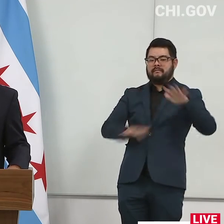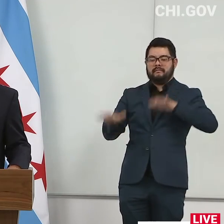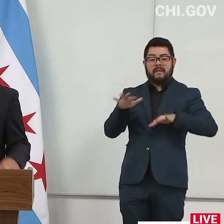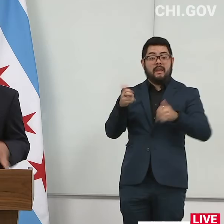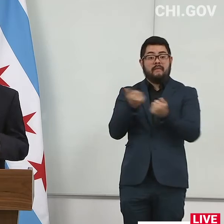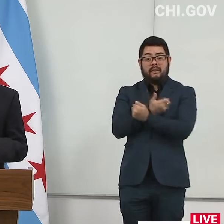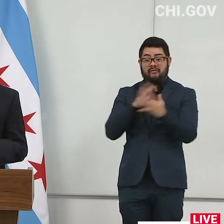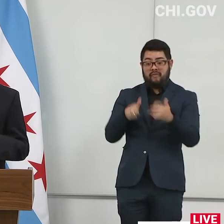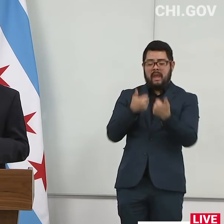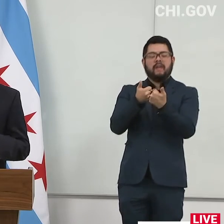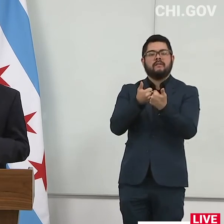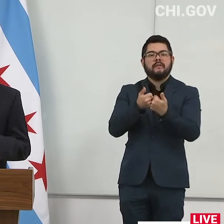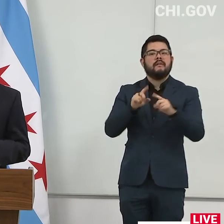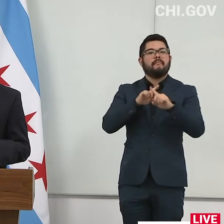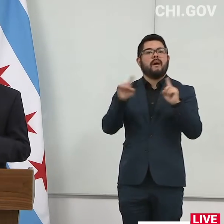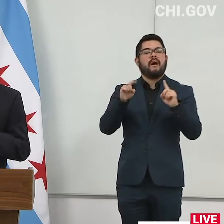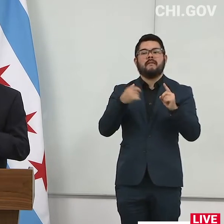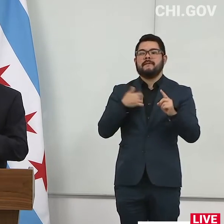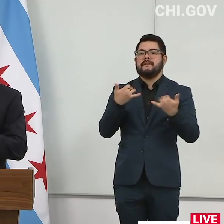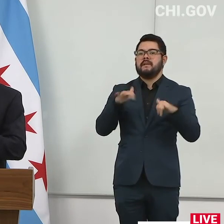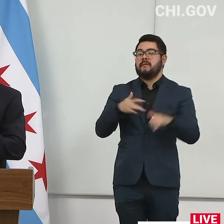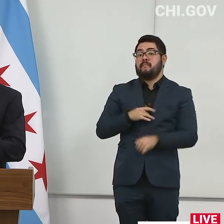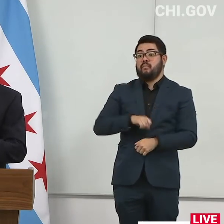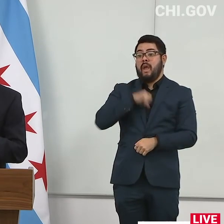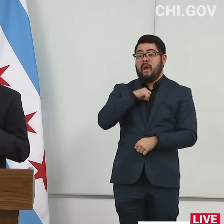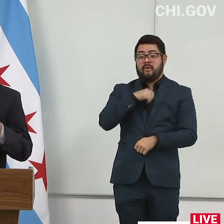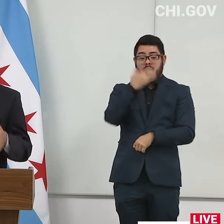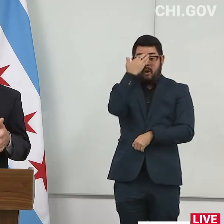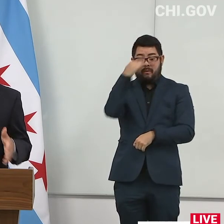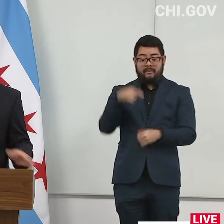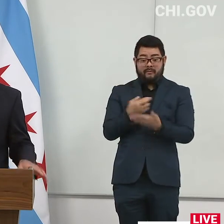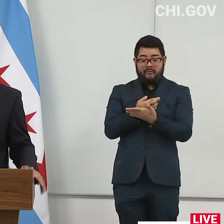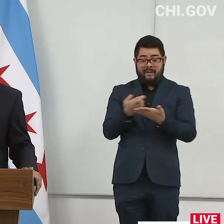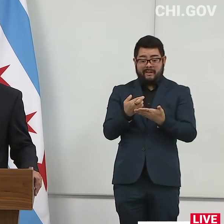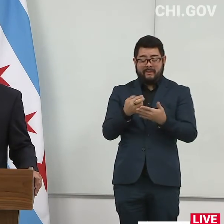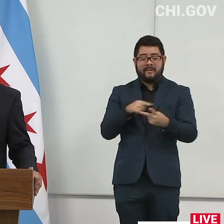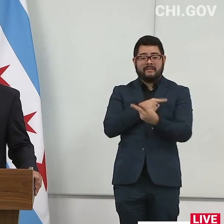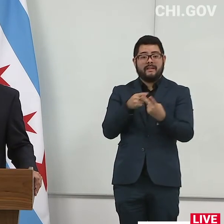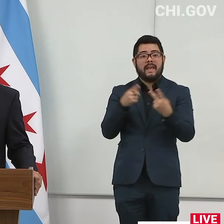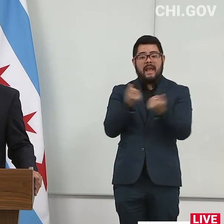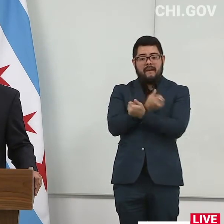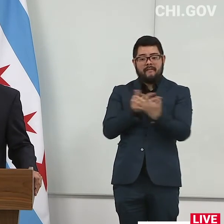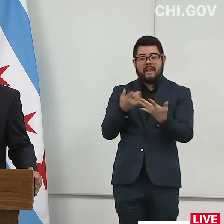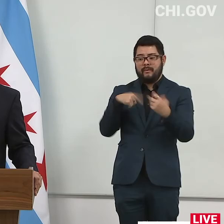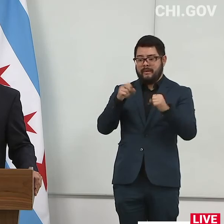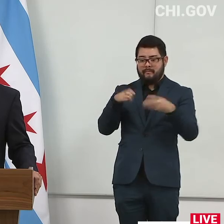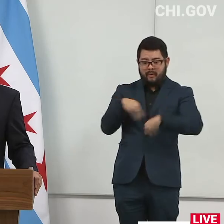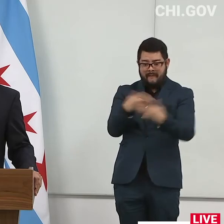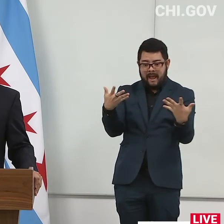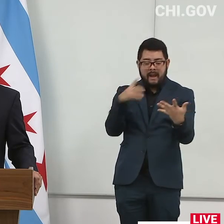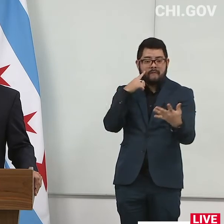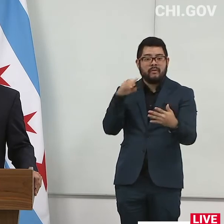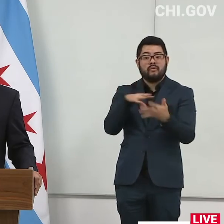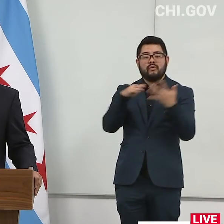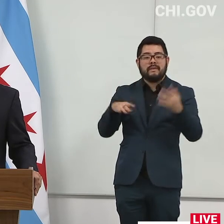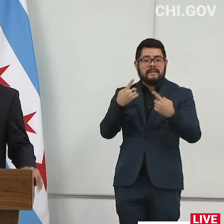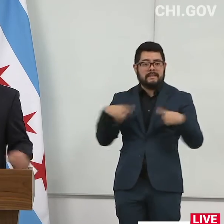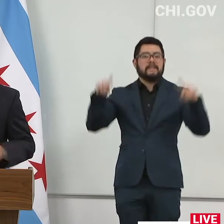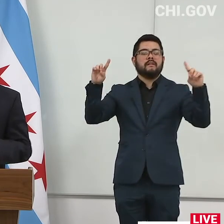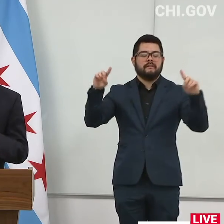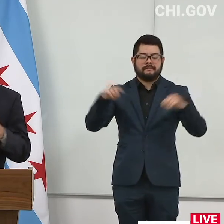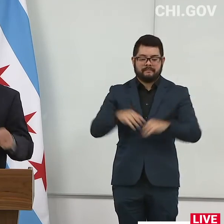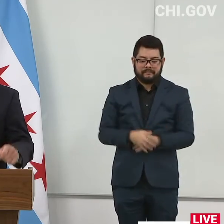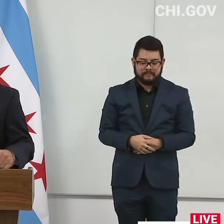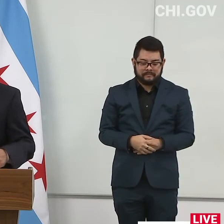year, it makes me very proud to know of all the resources and all the things that we have at CPS to make that happen. I've watched